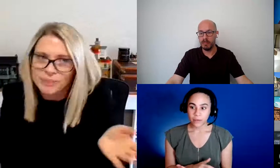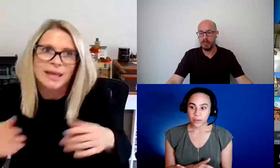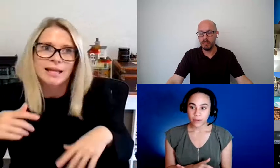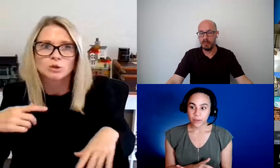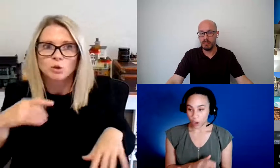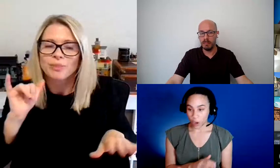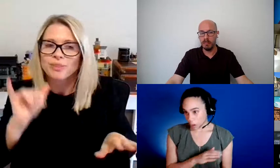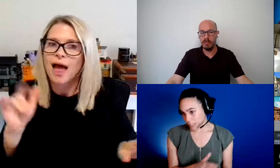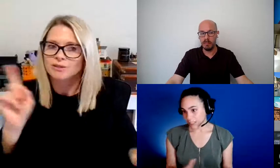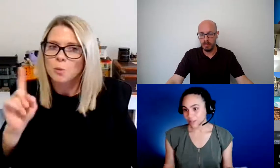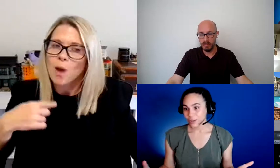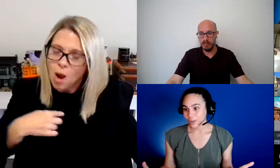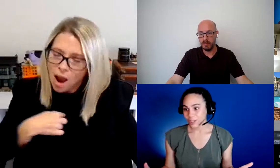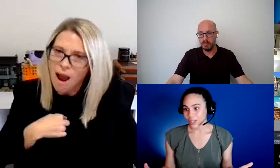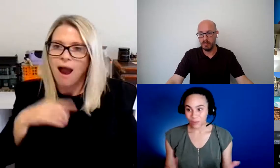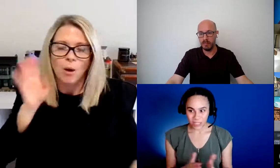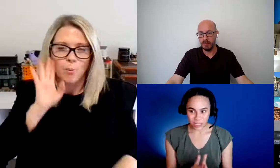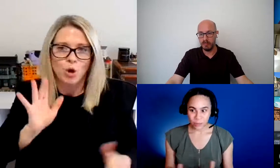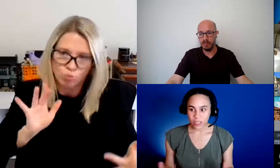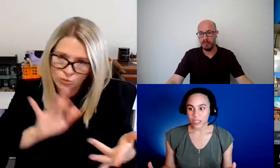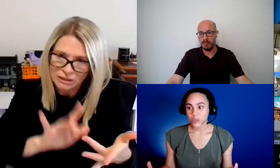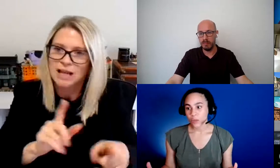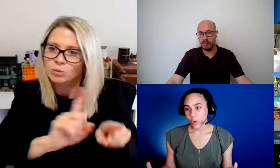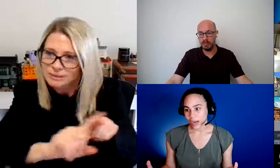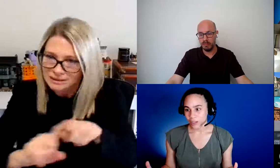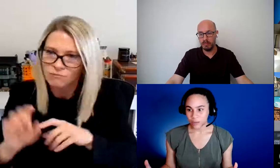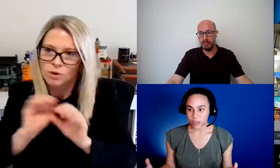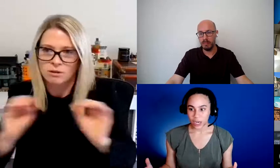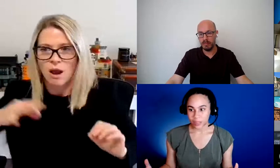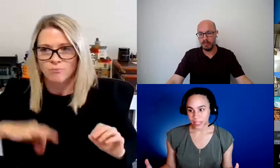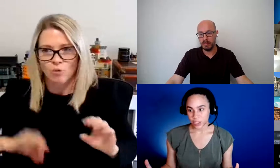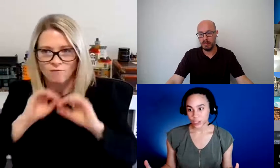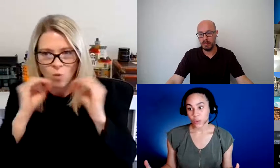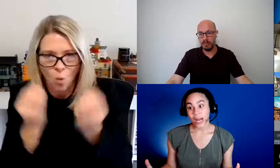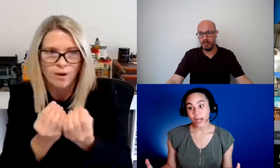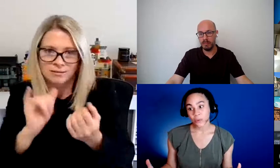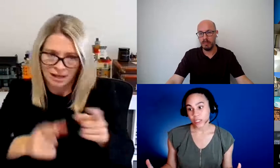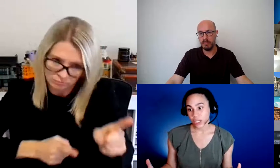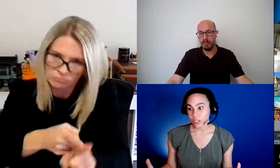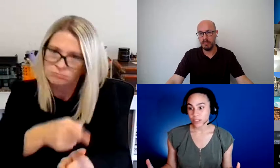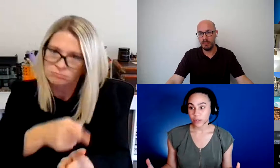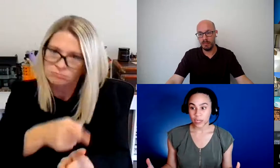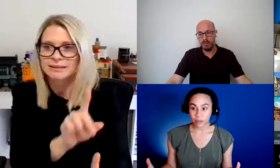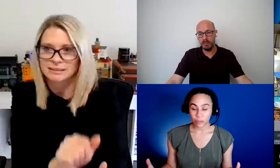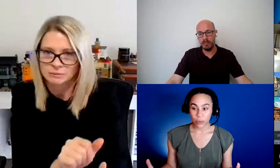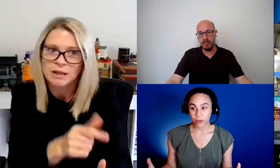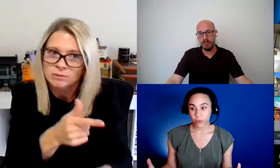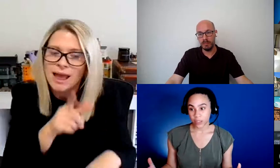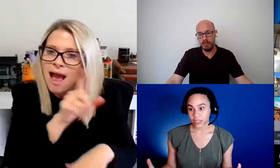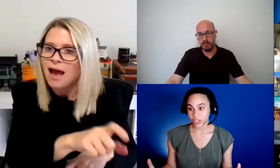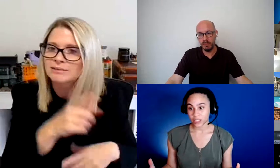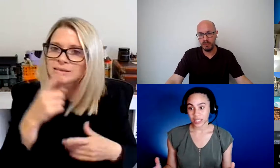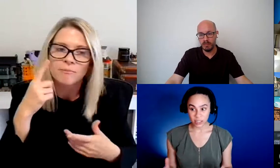There's all of these individuals, all of these disabilities require different accommodations. So, I would reach out to different nonprofit organizations that